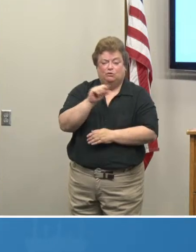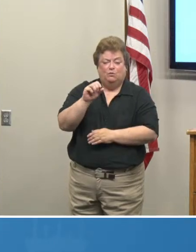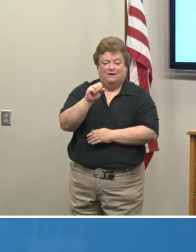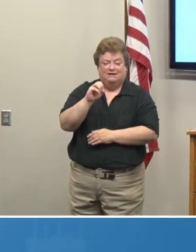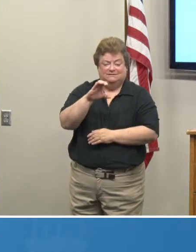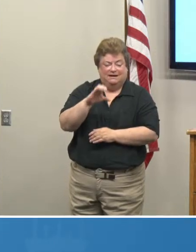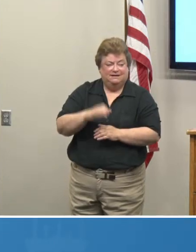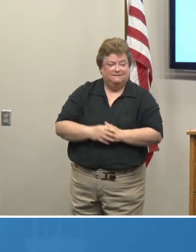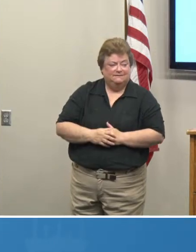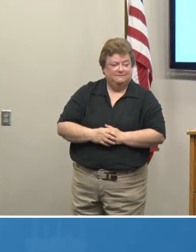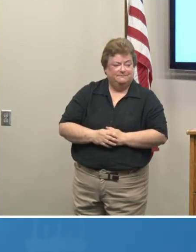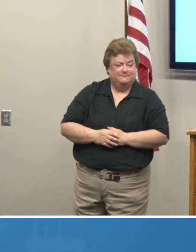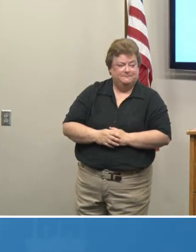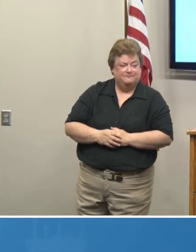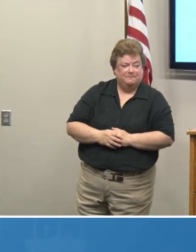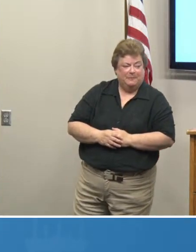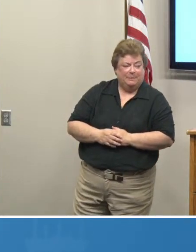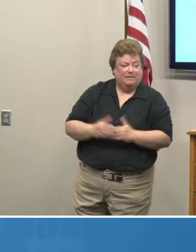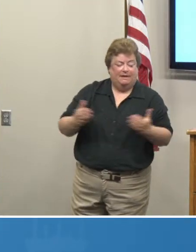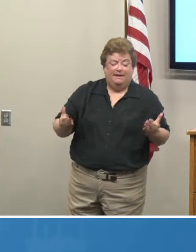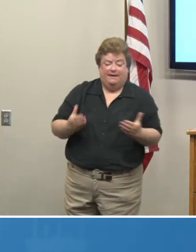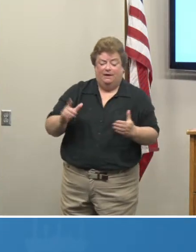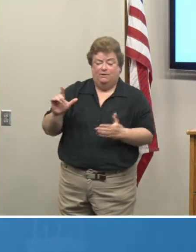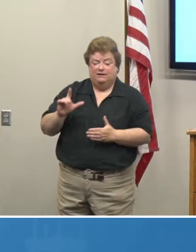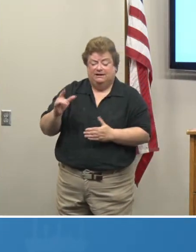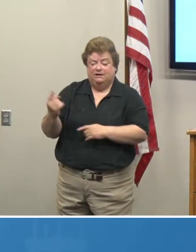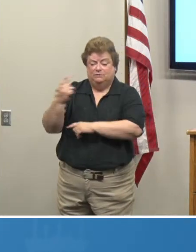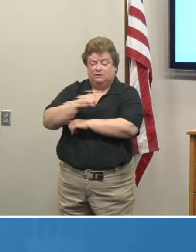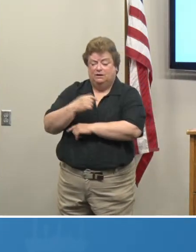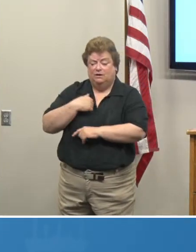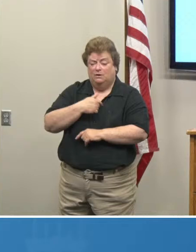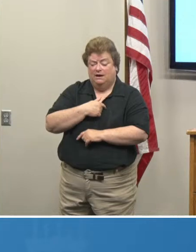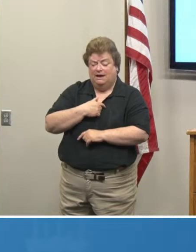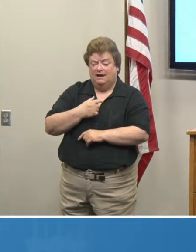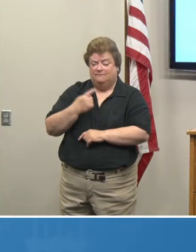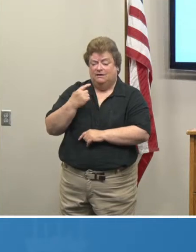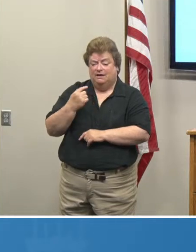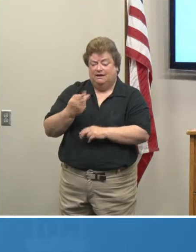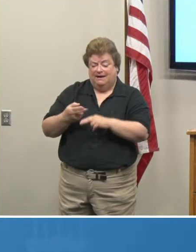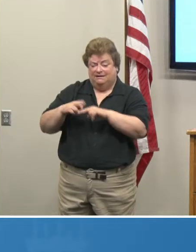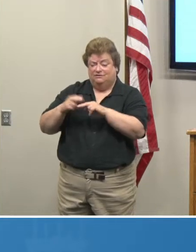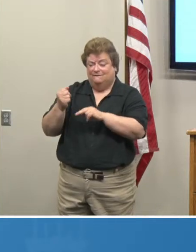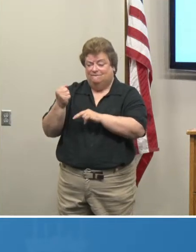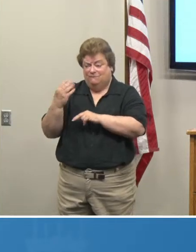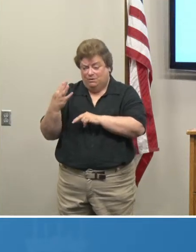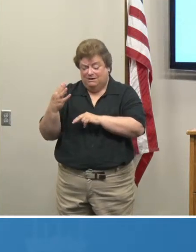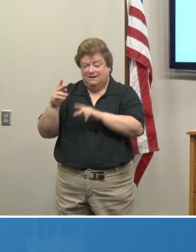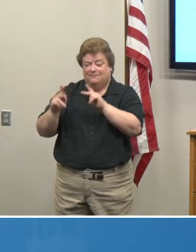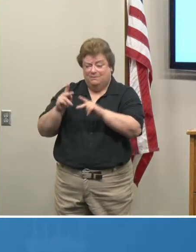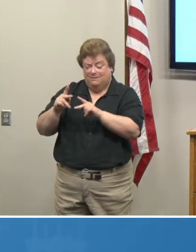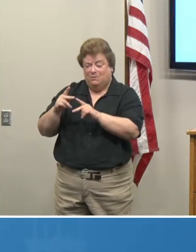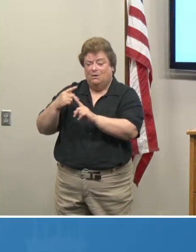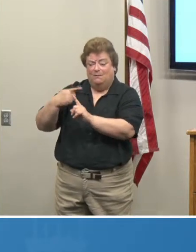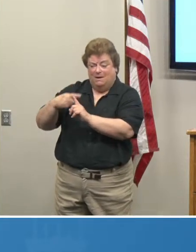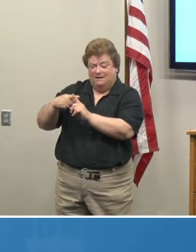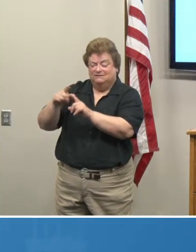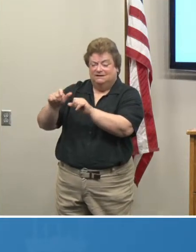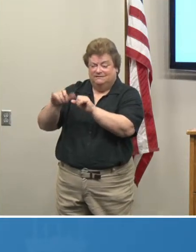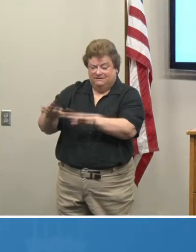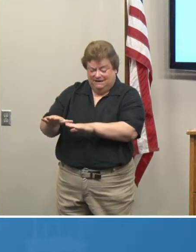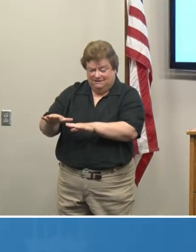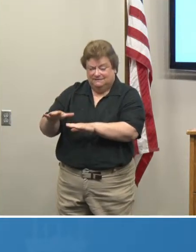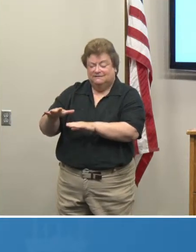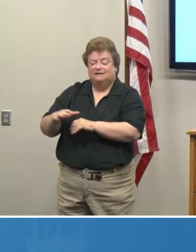seconds. Here in Lincoln today, we have had an additional 14 individuals test positive for